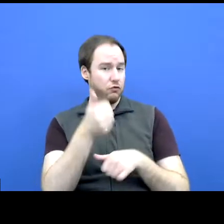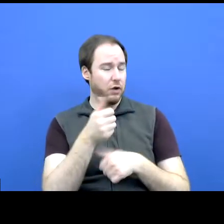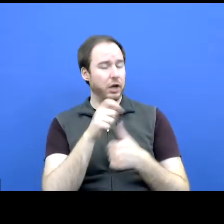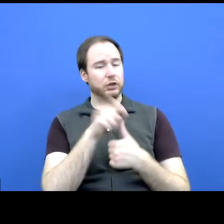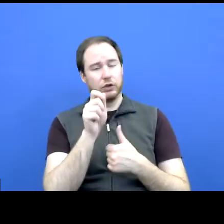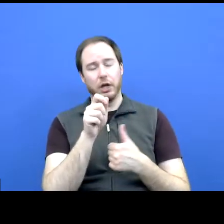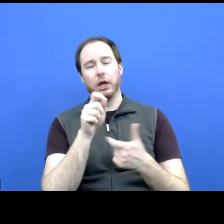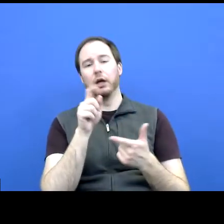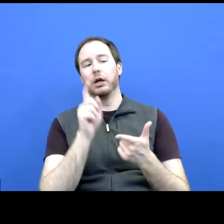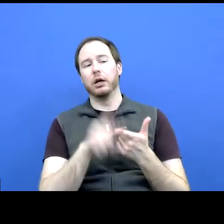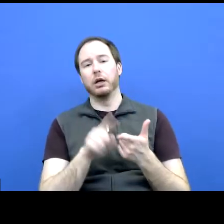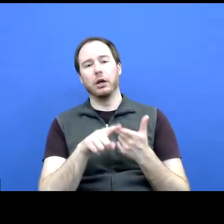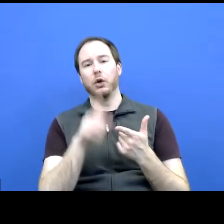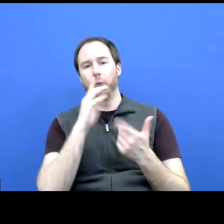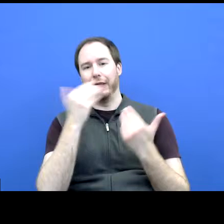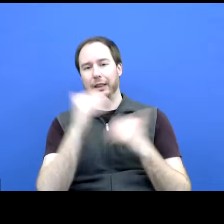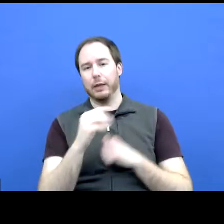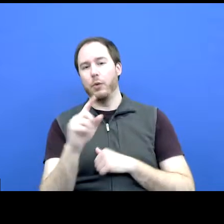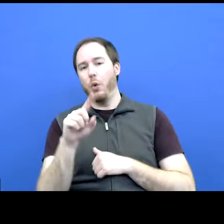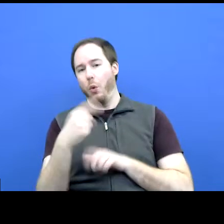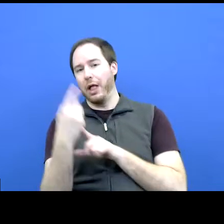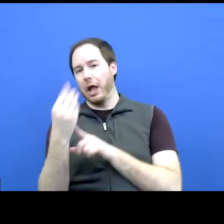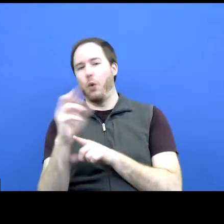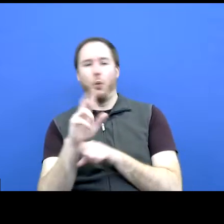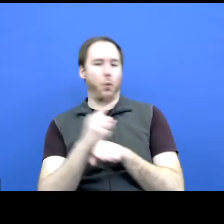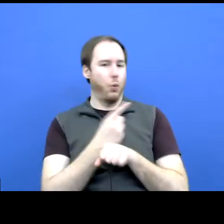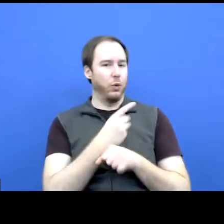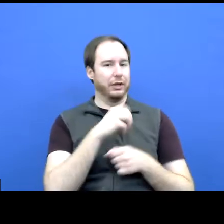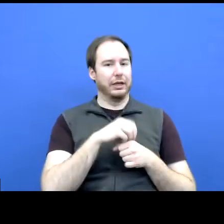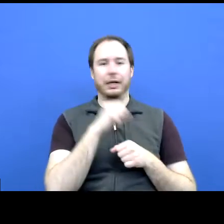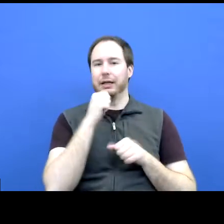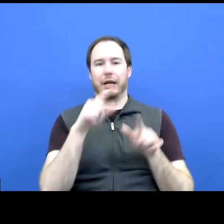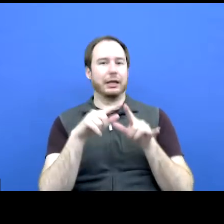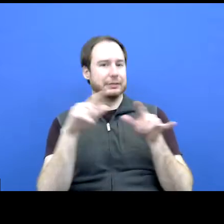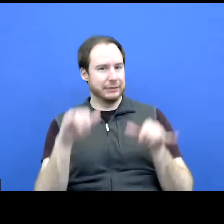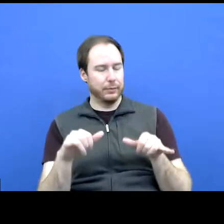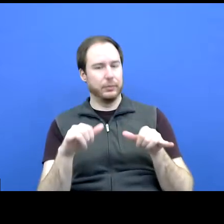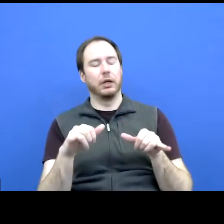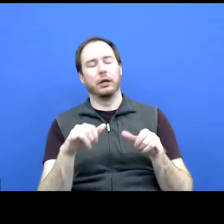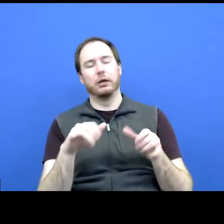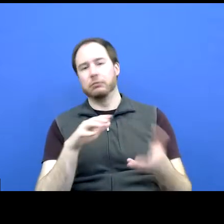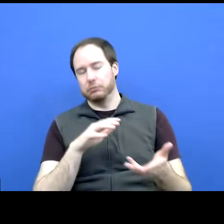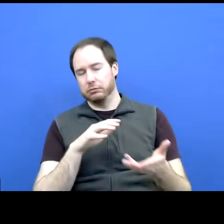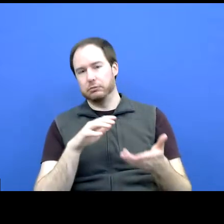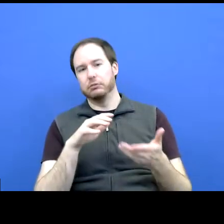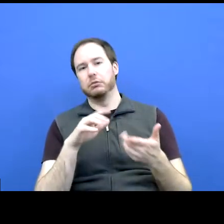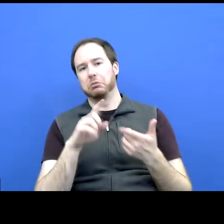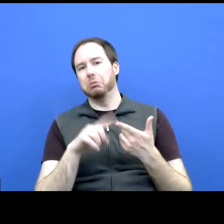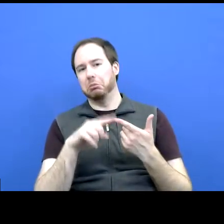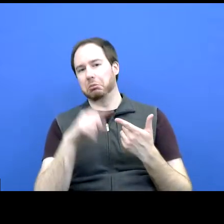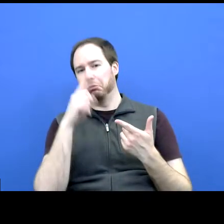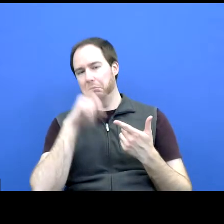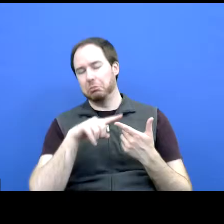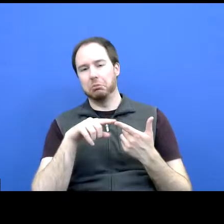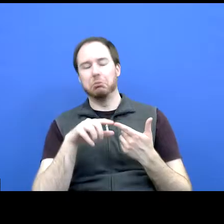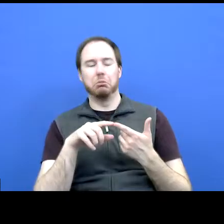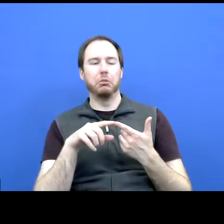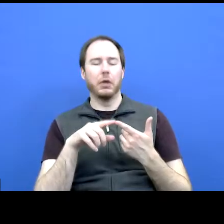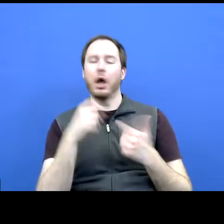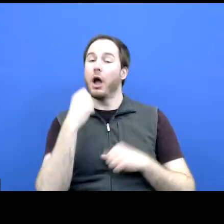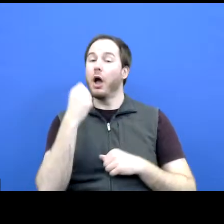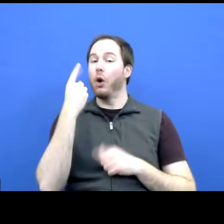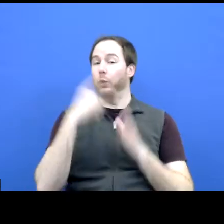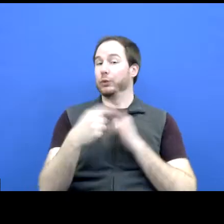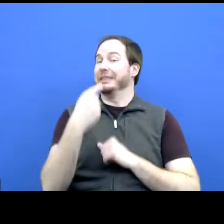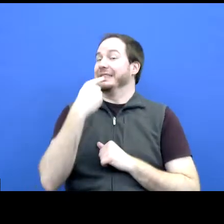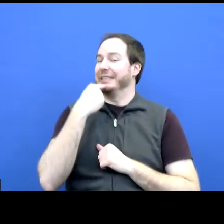that you would only have an activity going either indoors or outdoors, but not both at the same time. That's what I said. Right. No, I understand